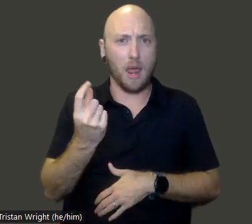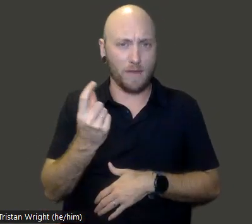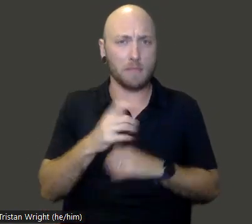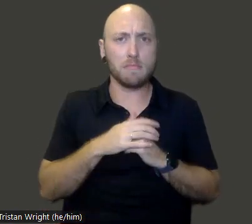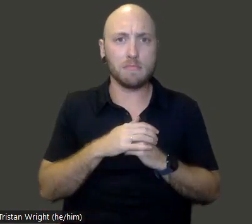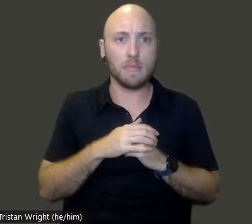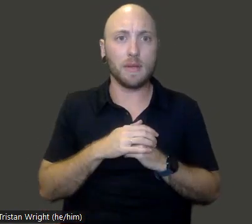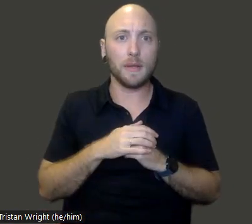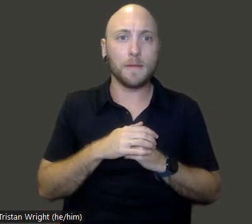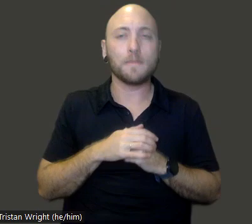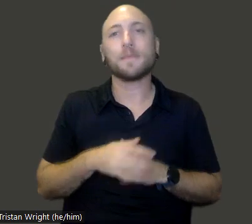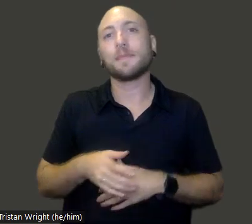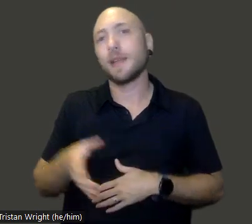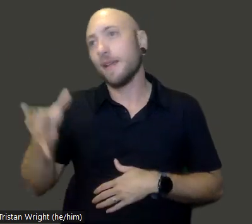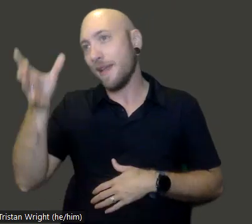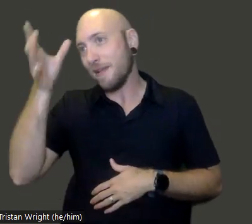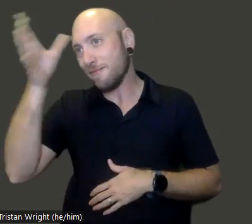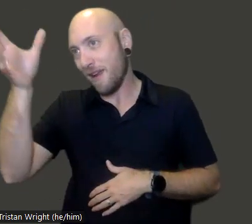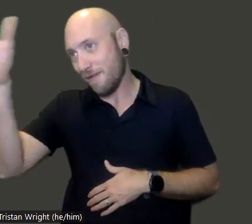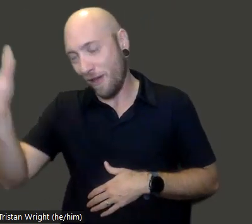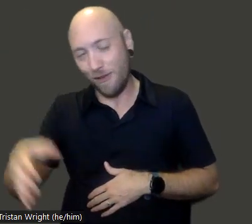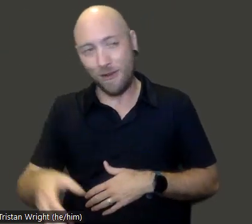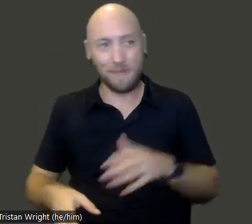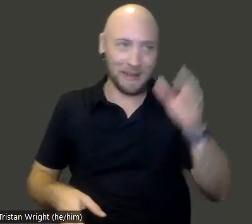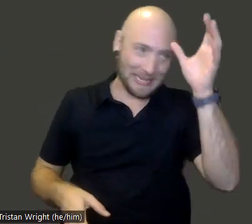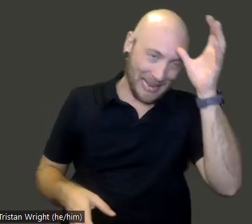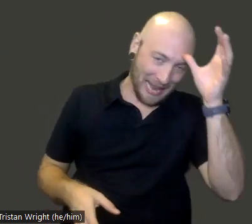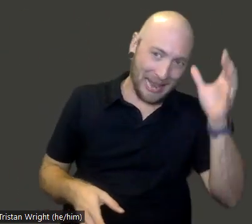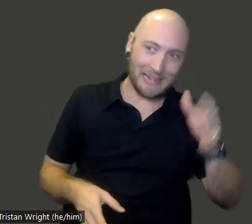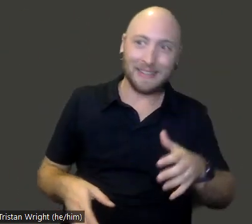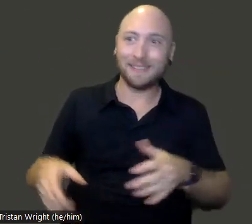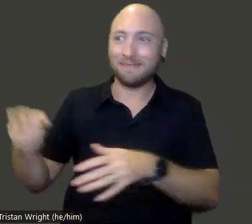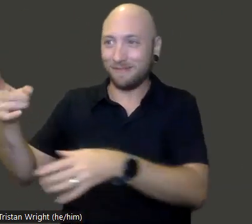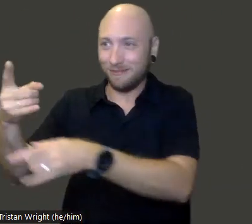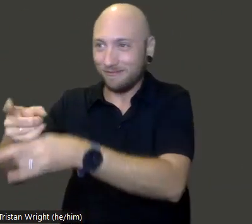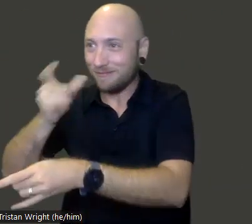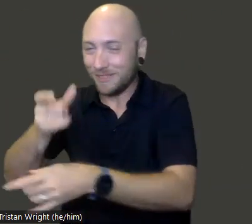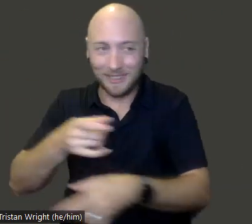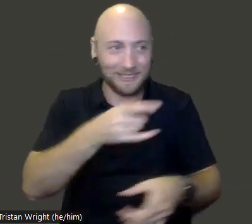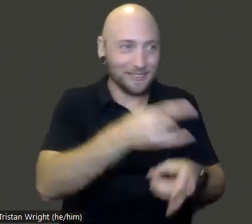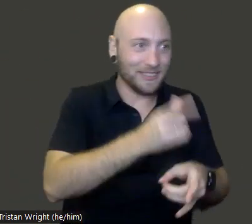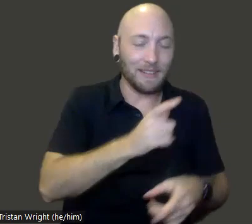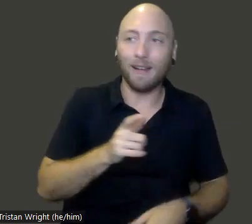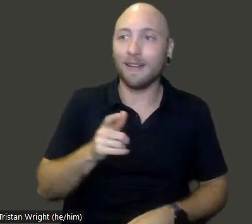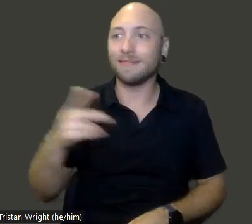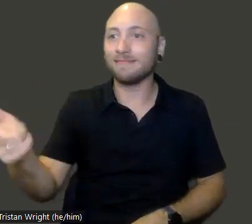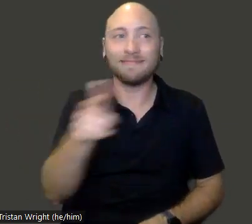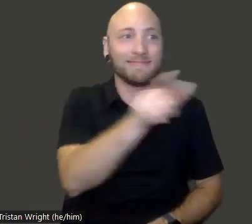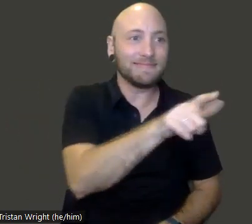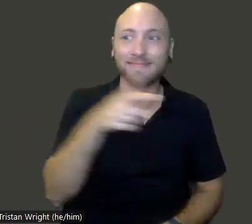back and forth between my grandpa and my dad, taking drinks from what they had, and I had that feeling that, you know,